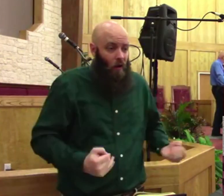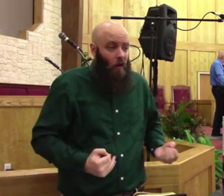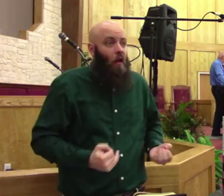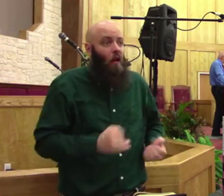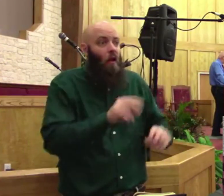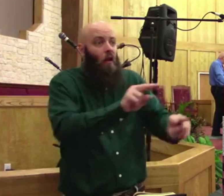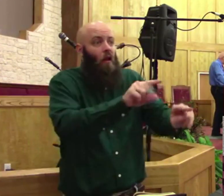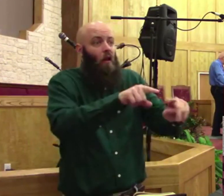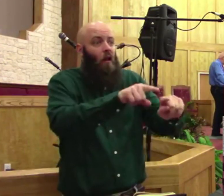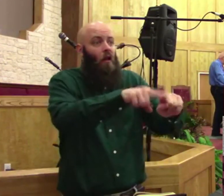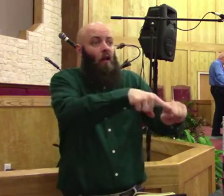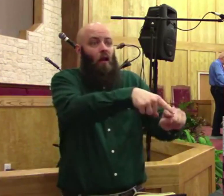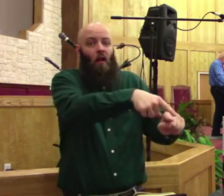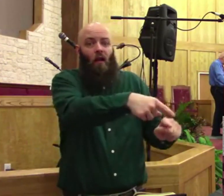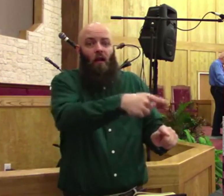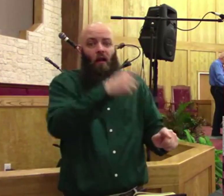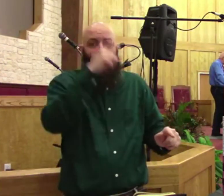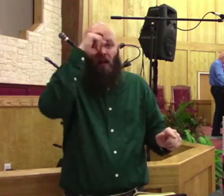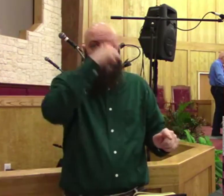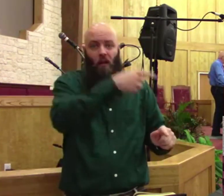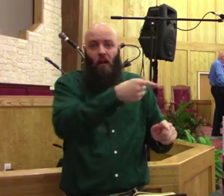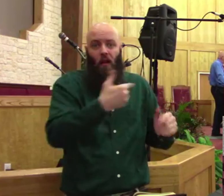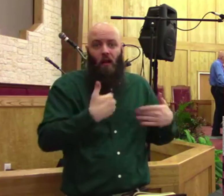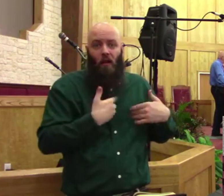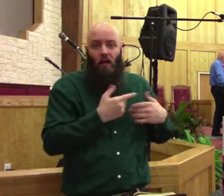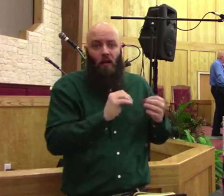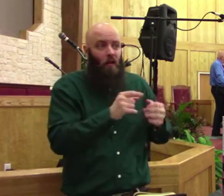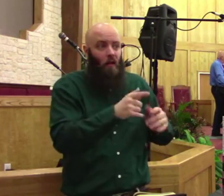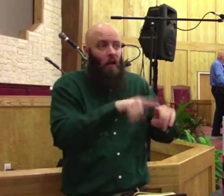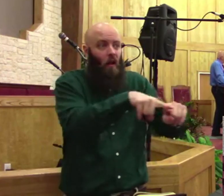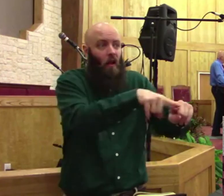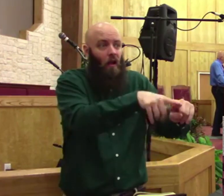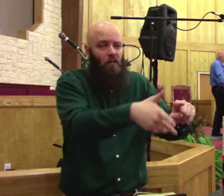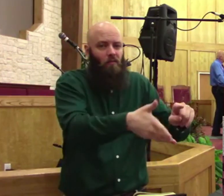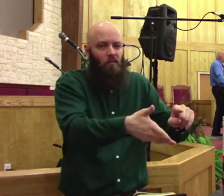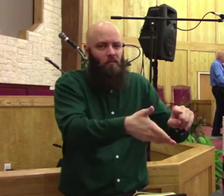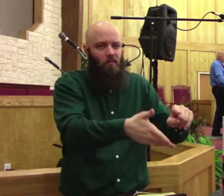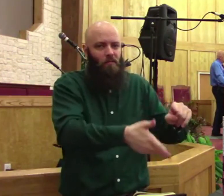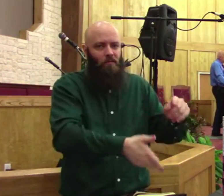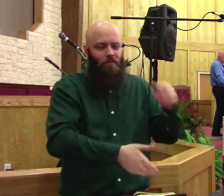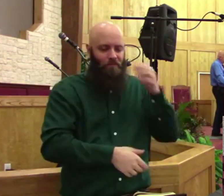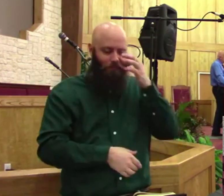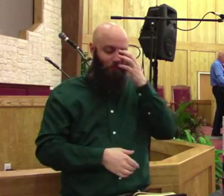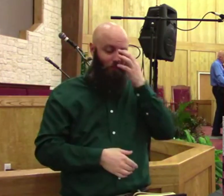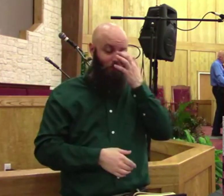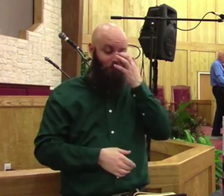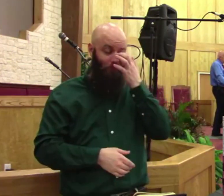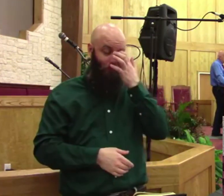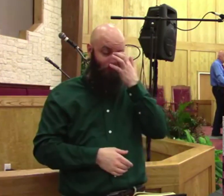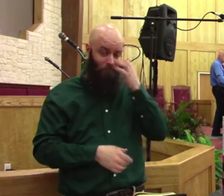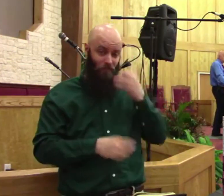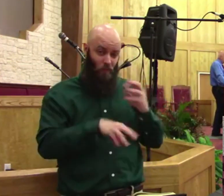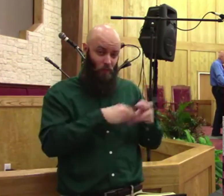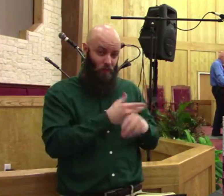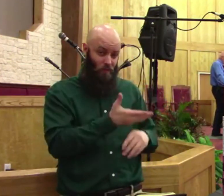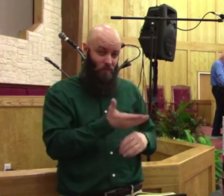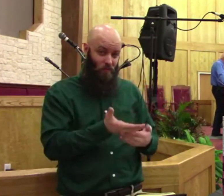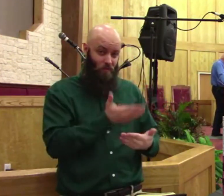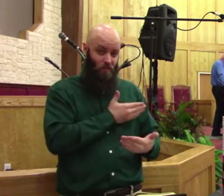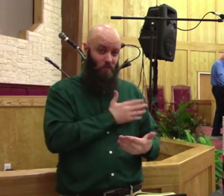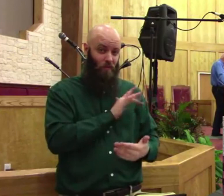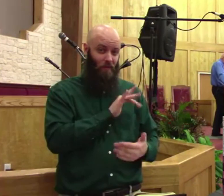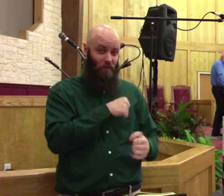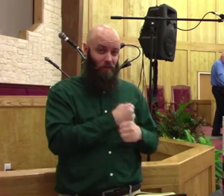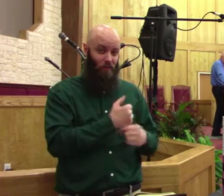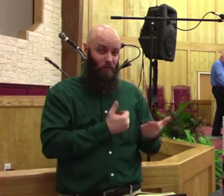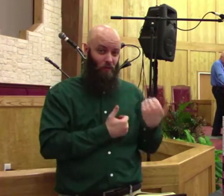bankrupt wisdom of the world. The wisdom of the world that 25 years ago had no answers